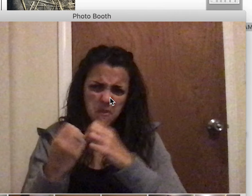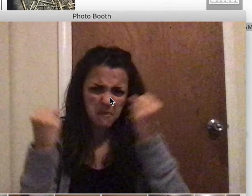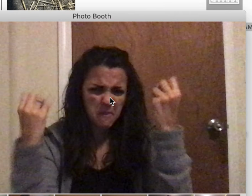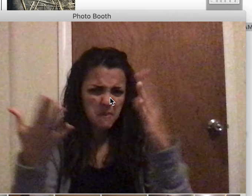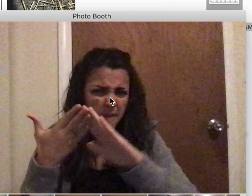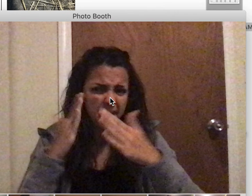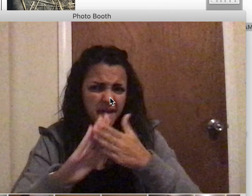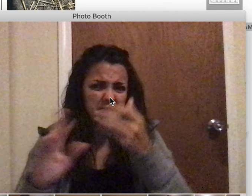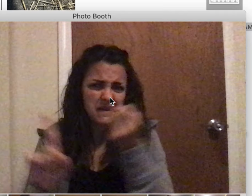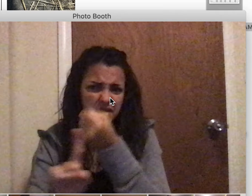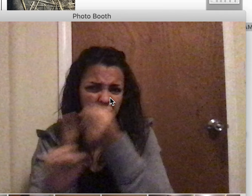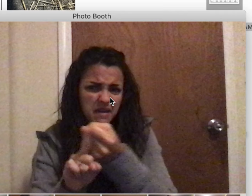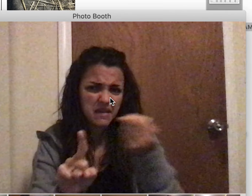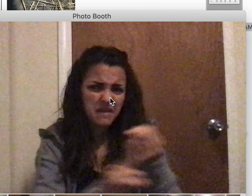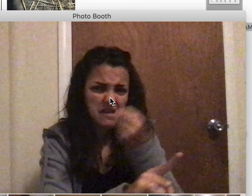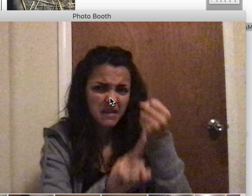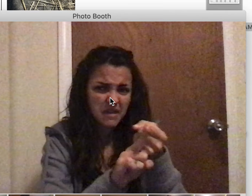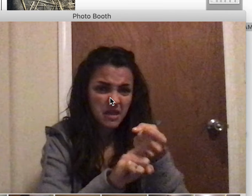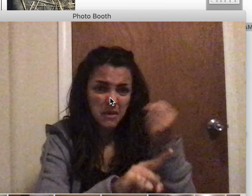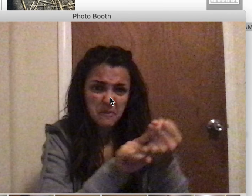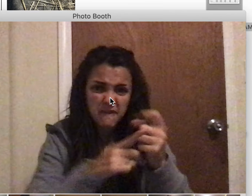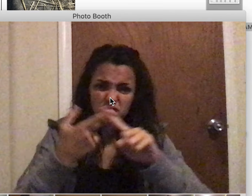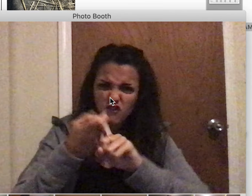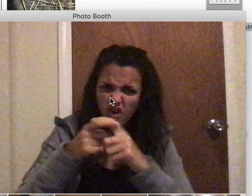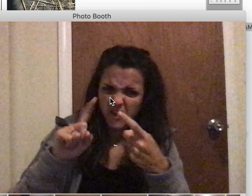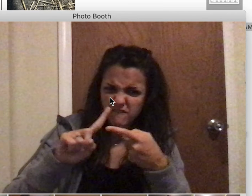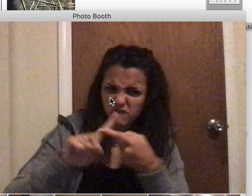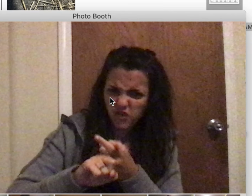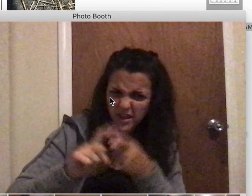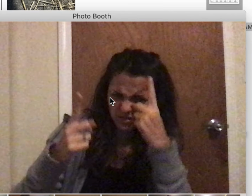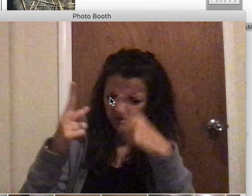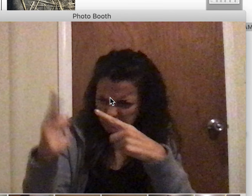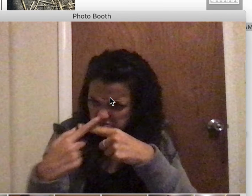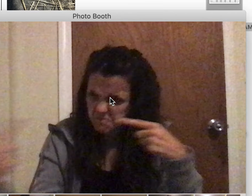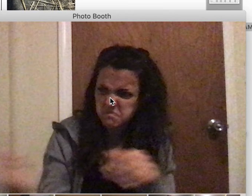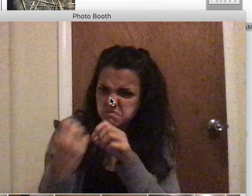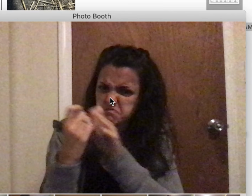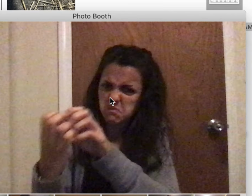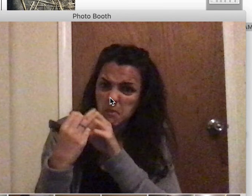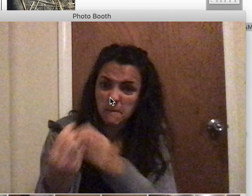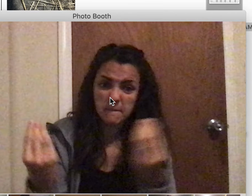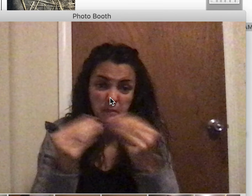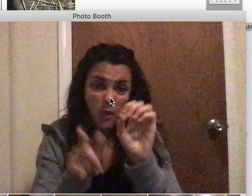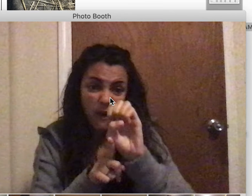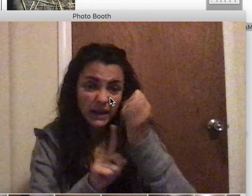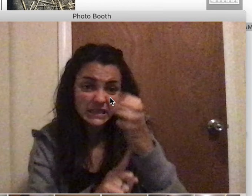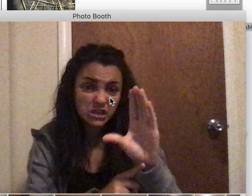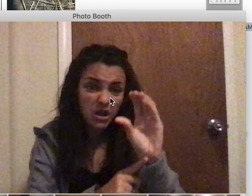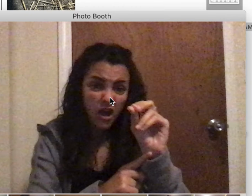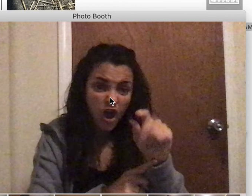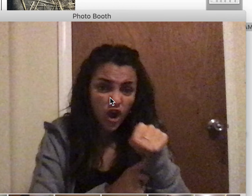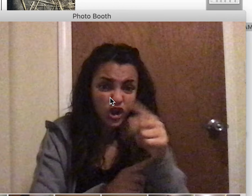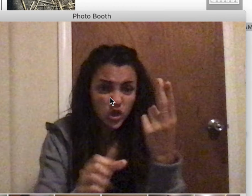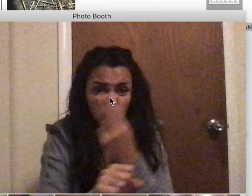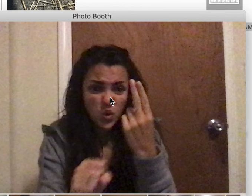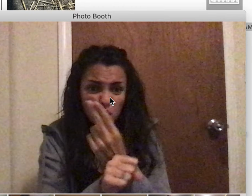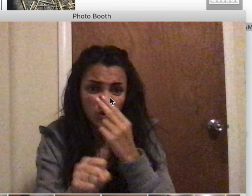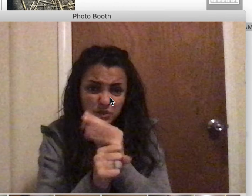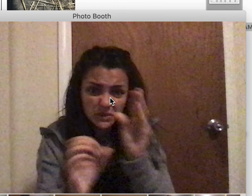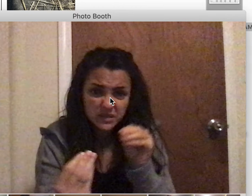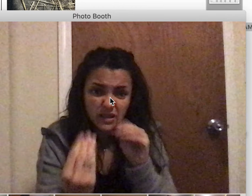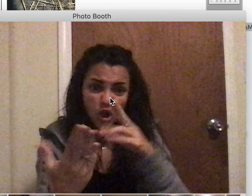pitted friends against friends, neighbors against neighbors. More and more energy companies are using a controversial technique called hydraulic